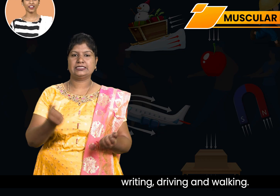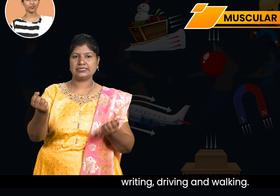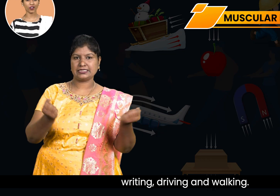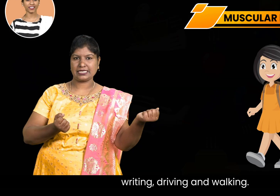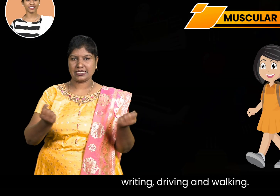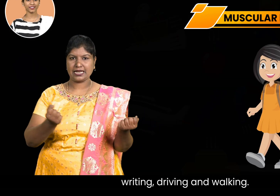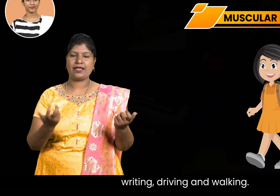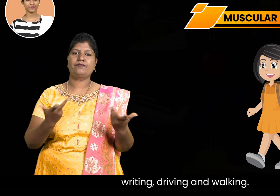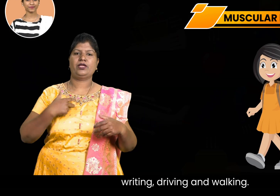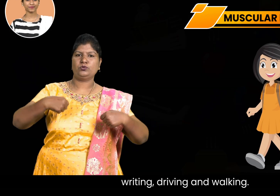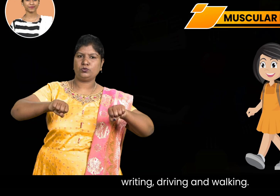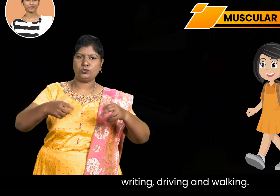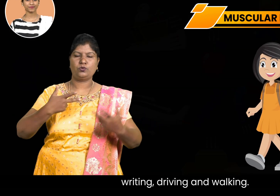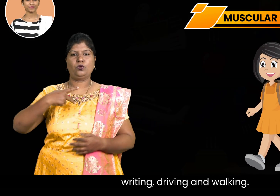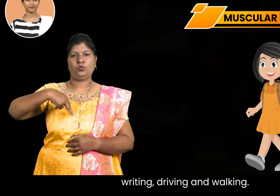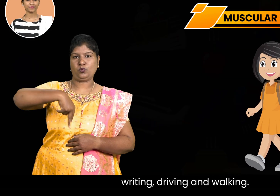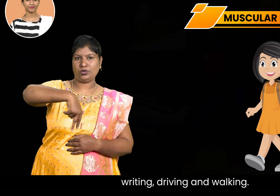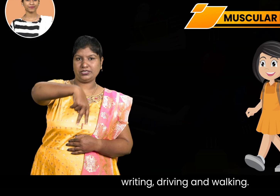driving and walking,